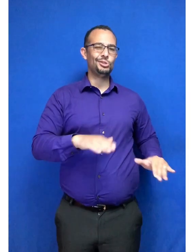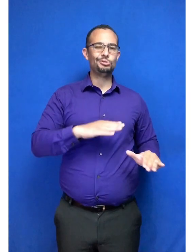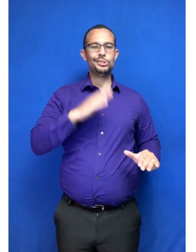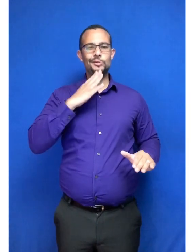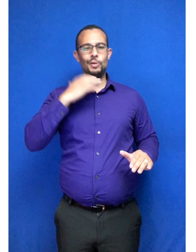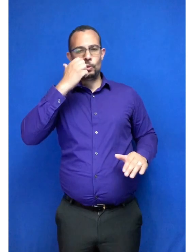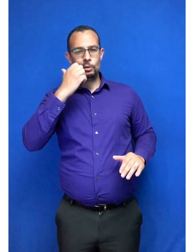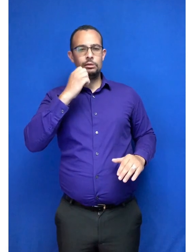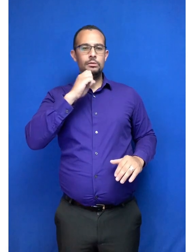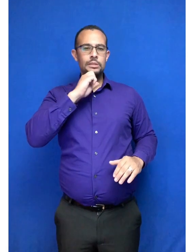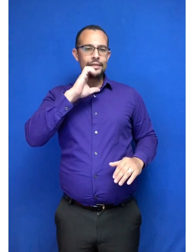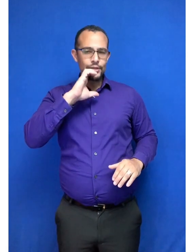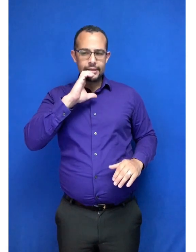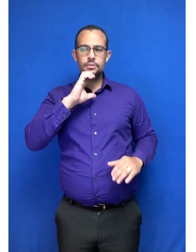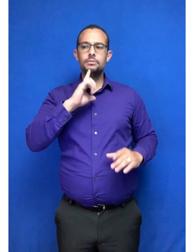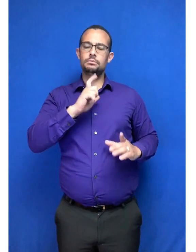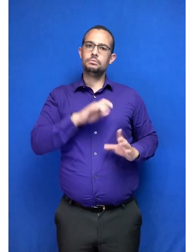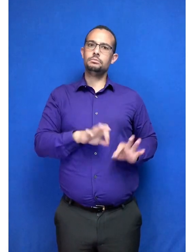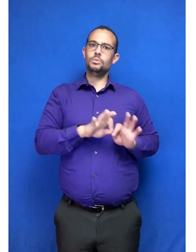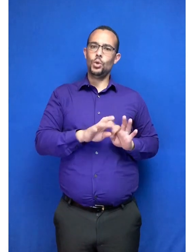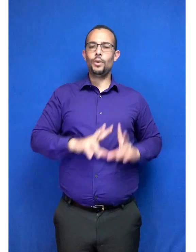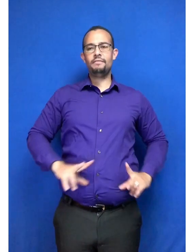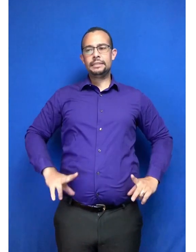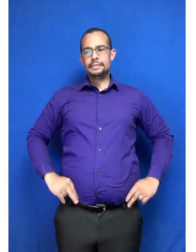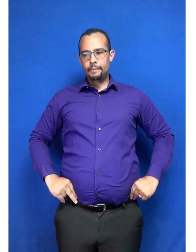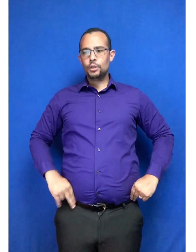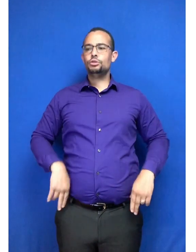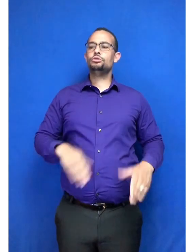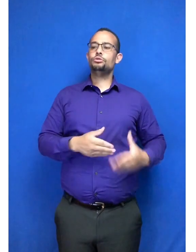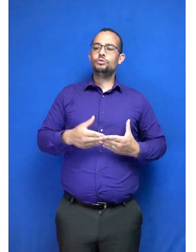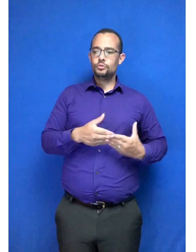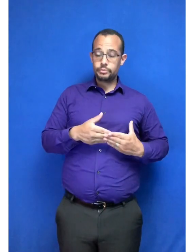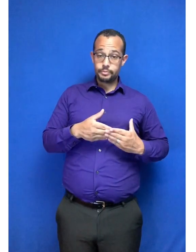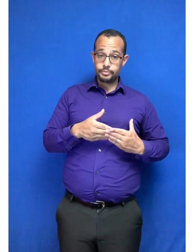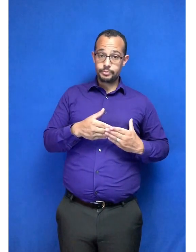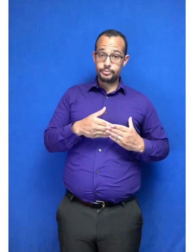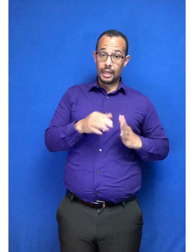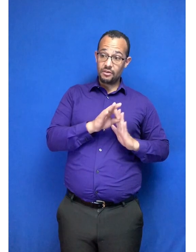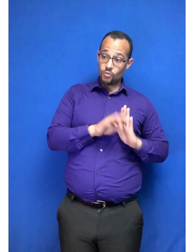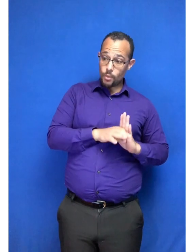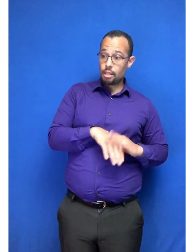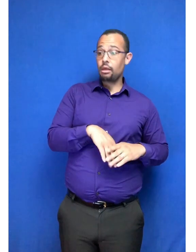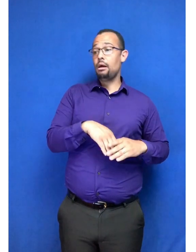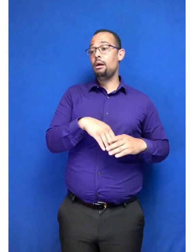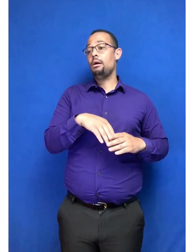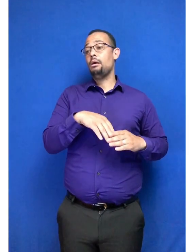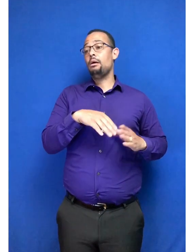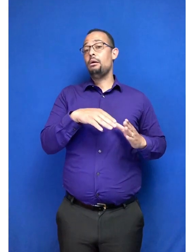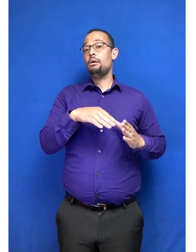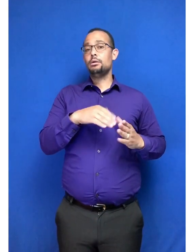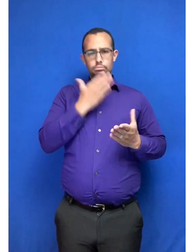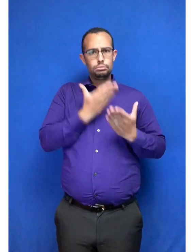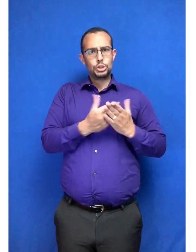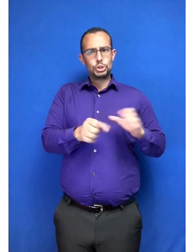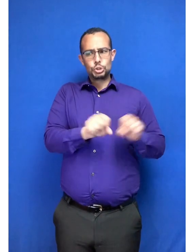formula, sturdy shoes, as well as some activities. So playing cards, toys, coloring